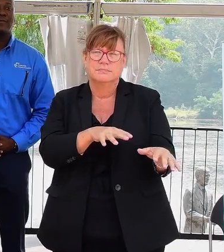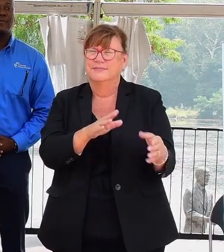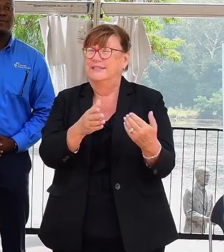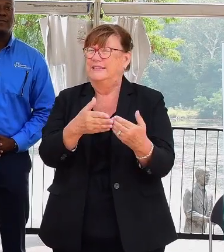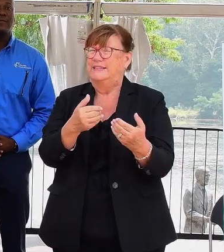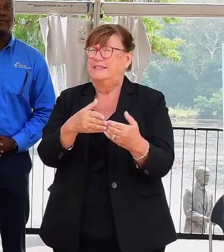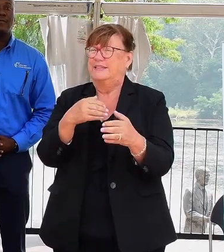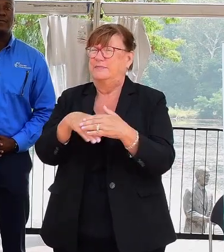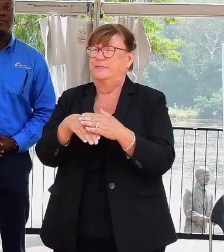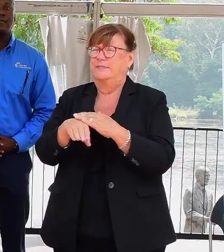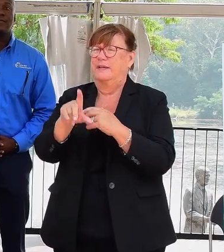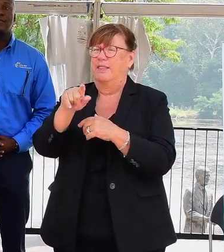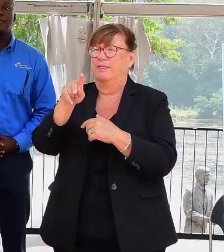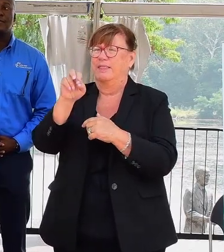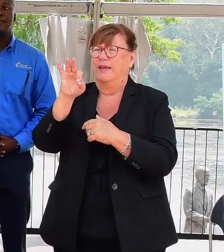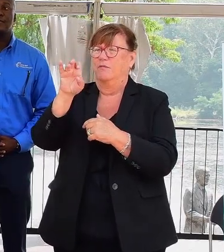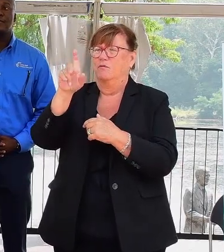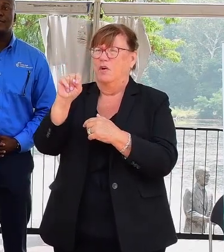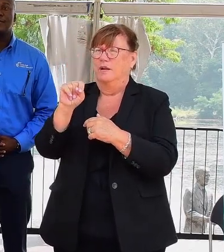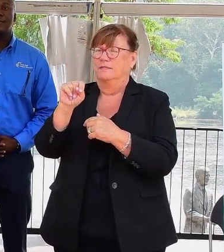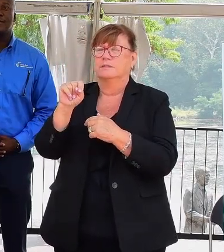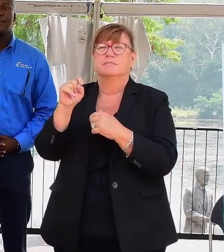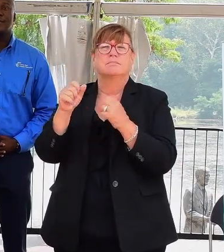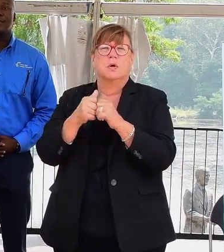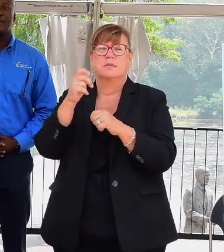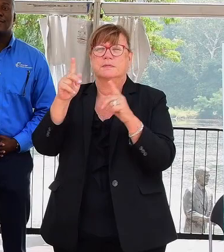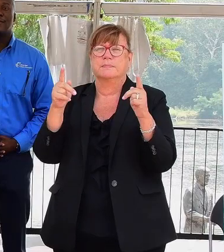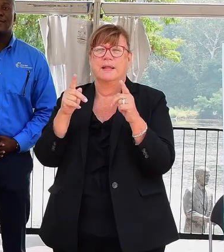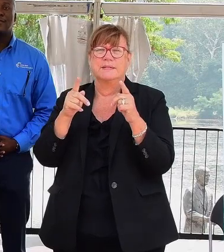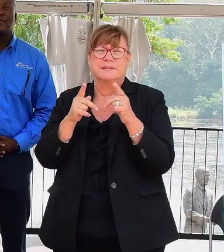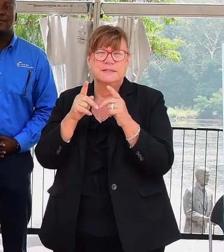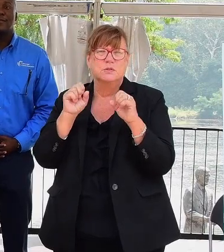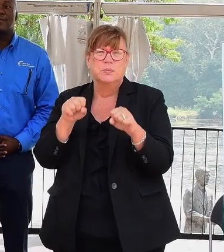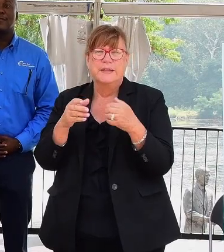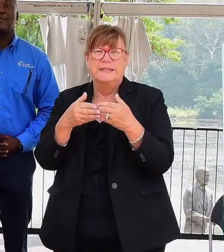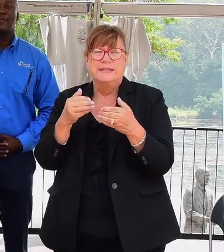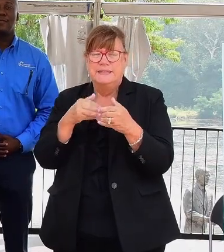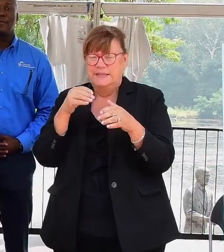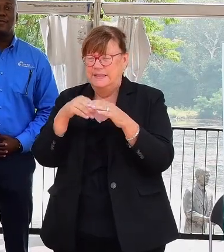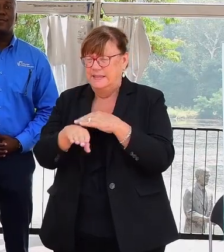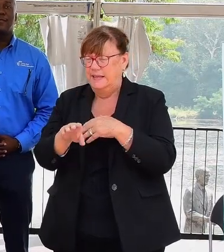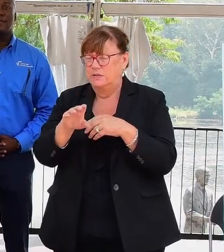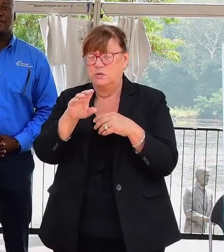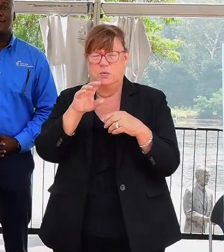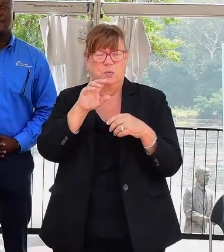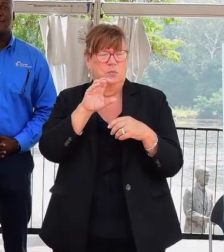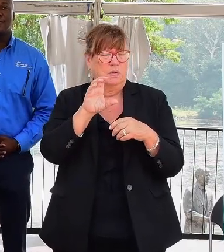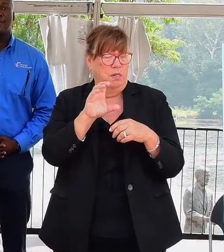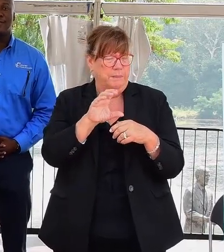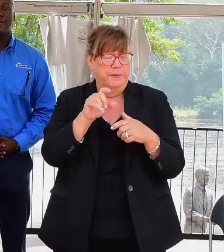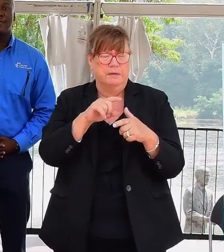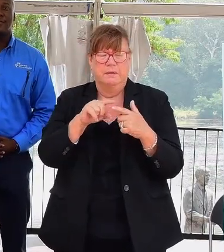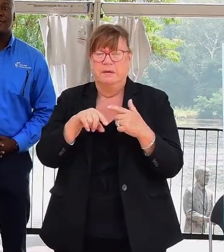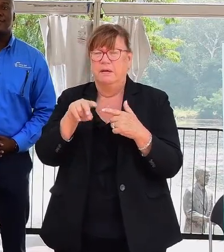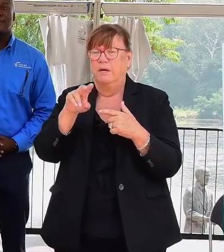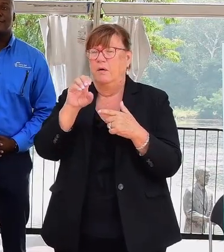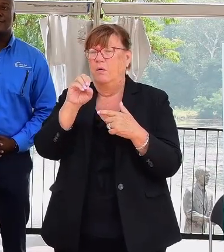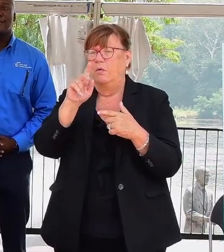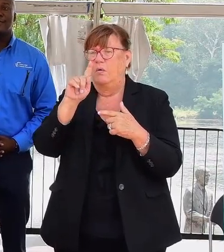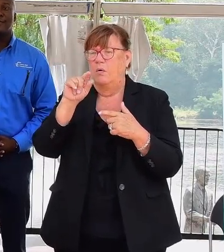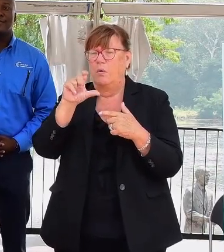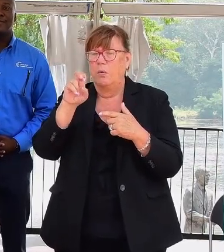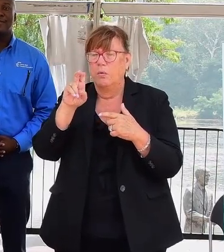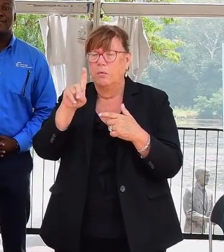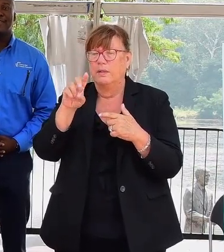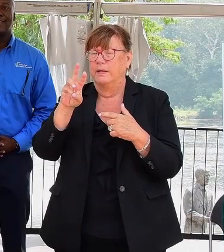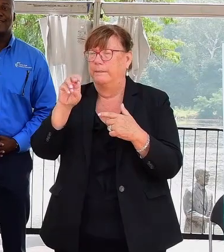easily from most places around Columbia via our awesome paths. Oakland Mills Village Center and Wild Lake Village Center are both less than